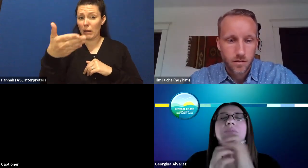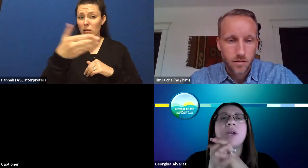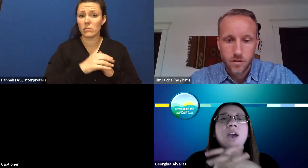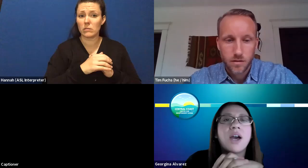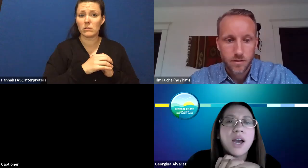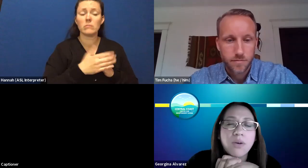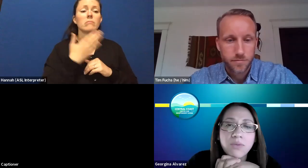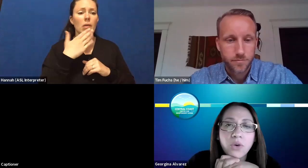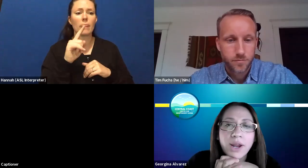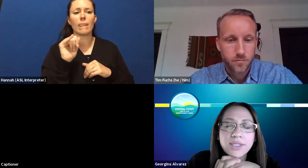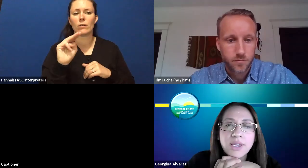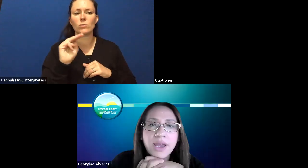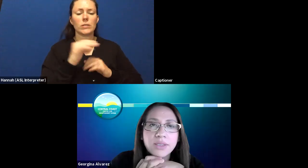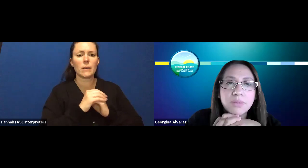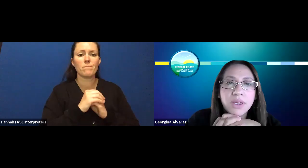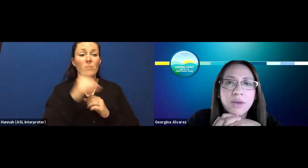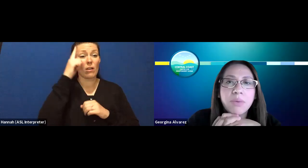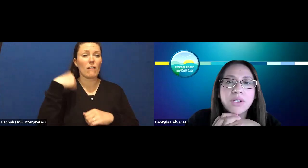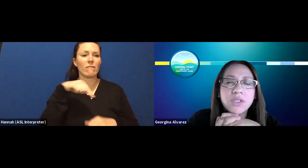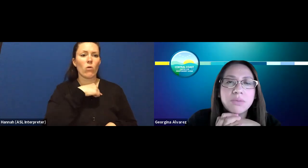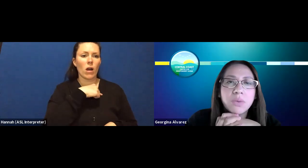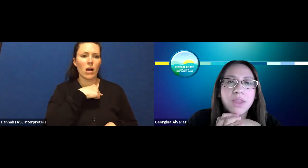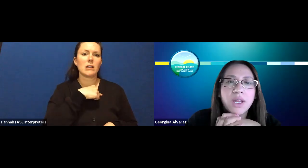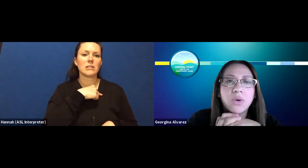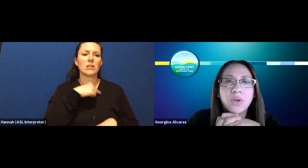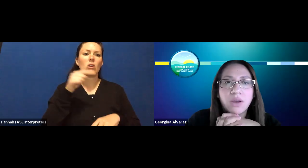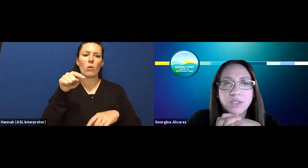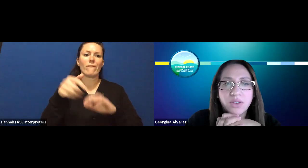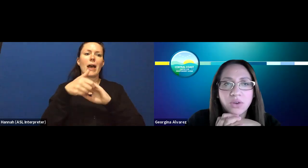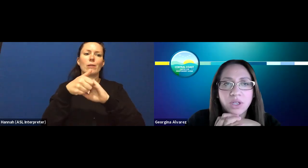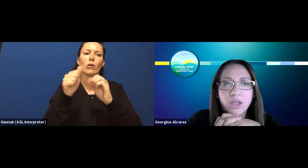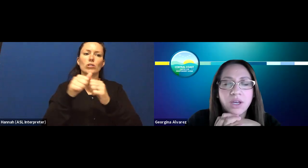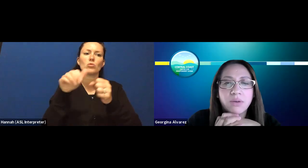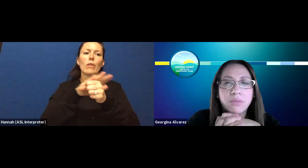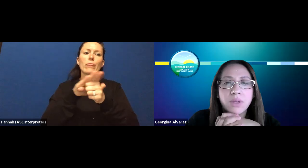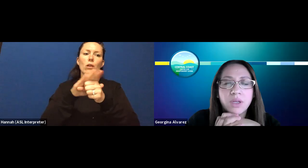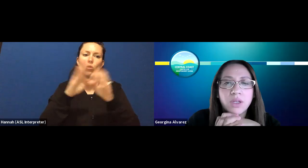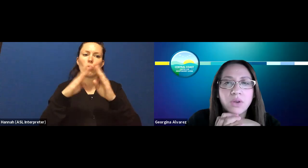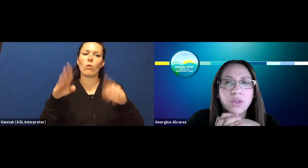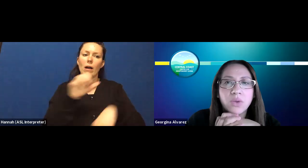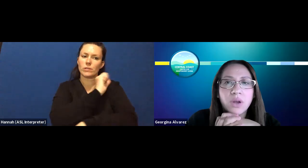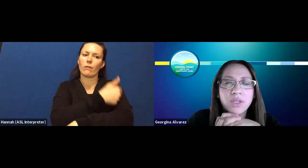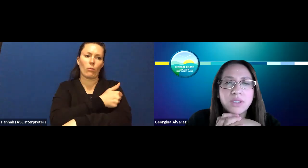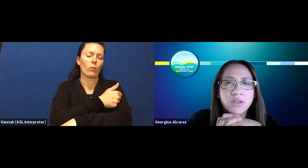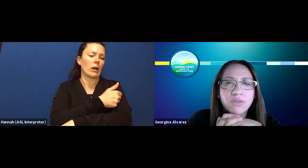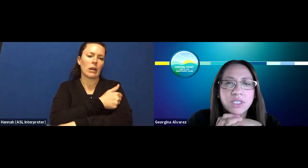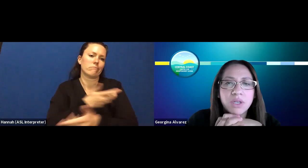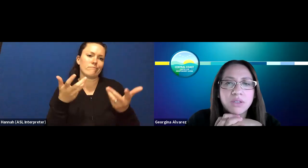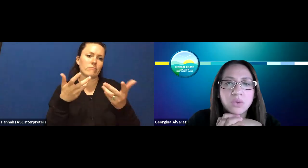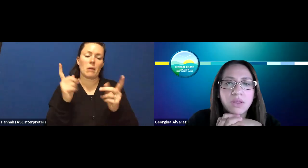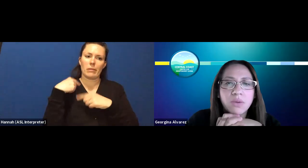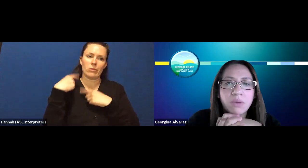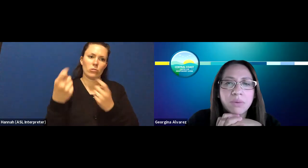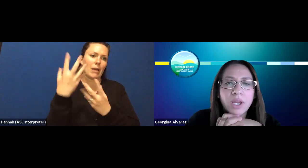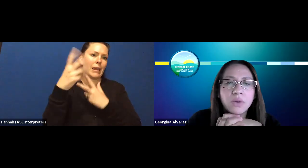Thank you, Tim. For us, it has been the partnerships with the local housing authority. You know, and throughout these years of